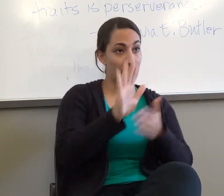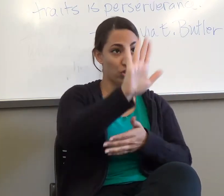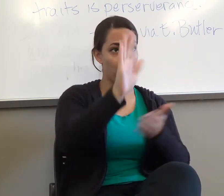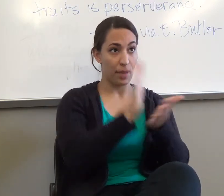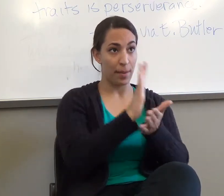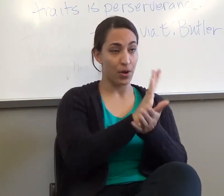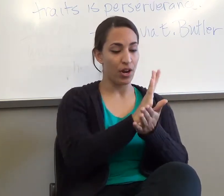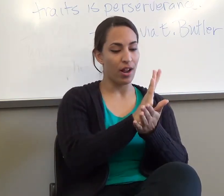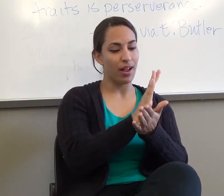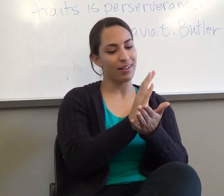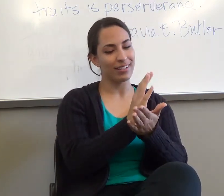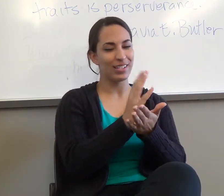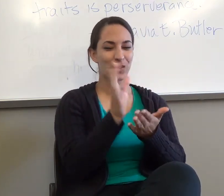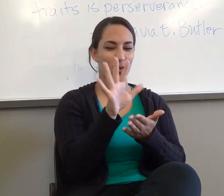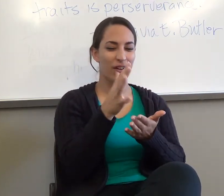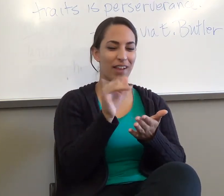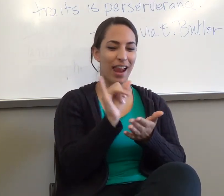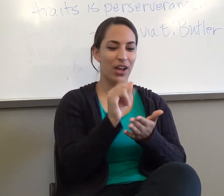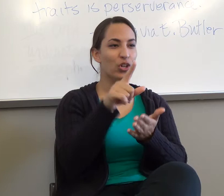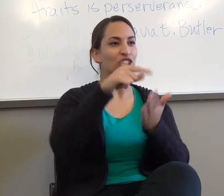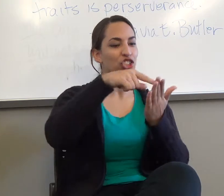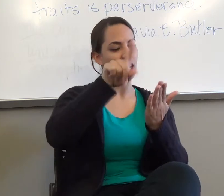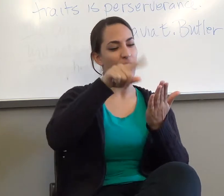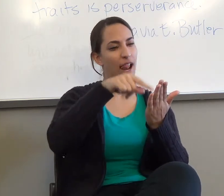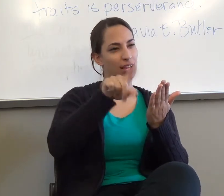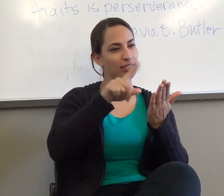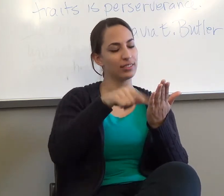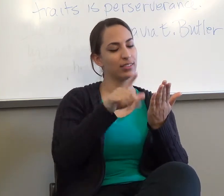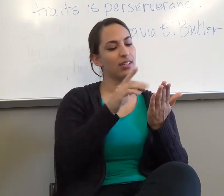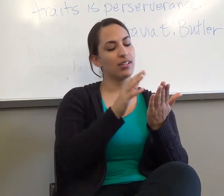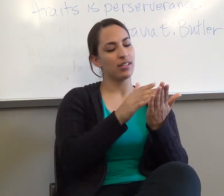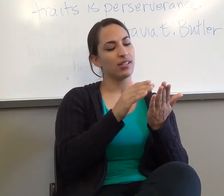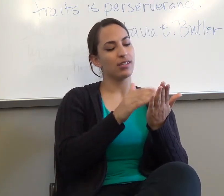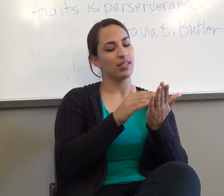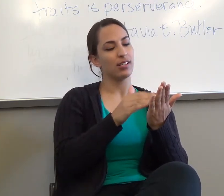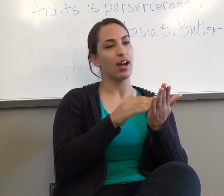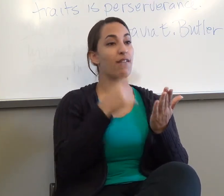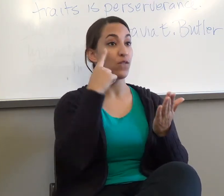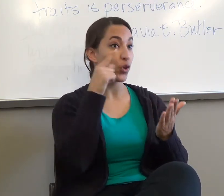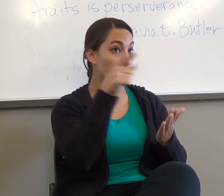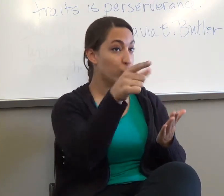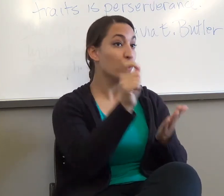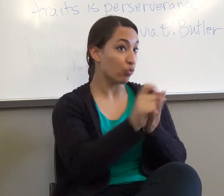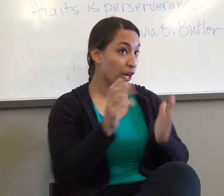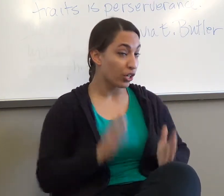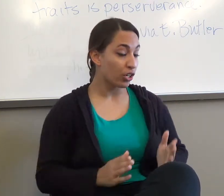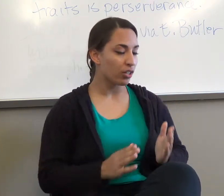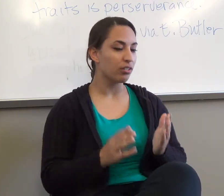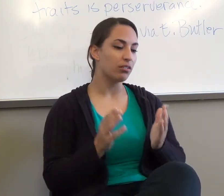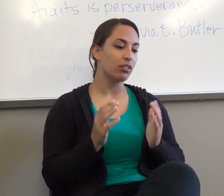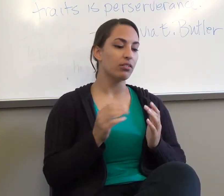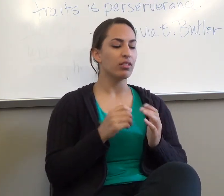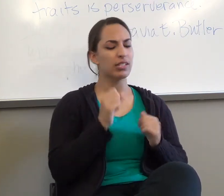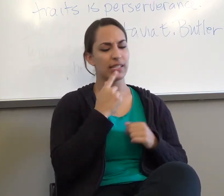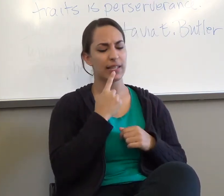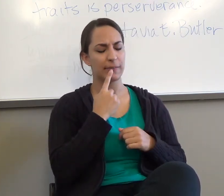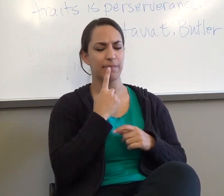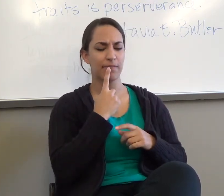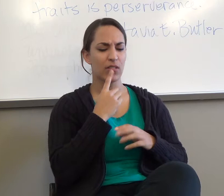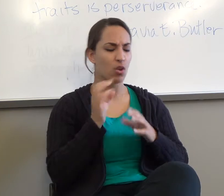your checklist, that's your map. It's both a checklist for you as the writer to go back in and make sure, I forgot